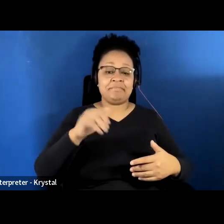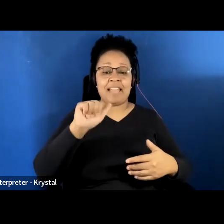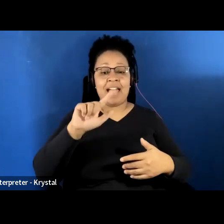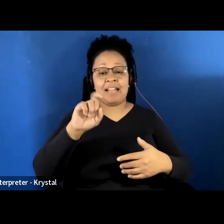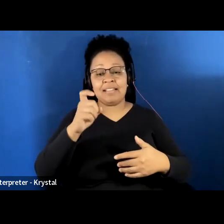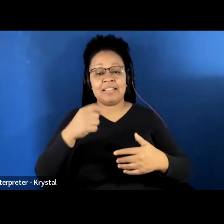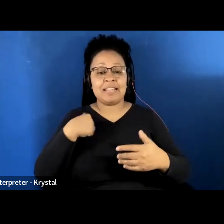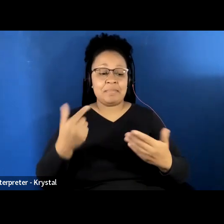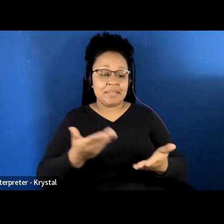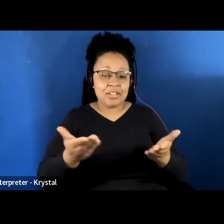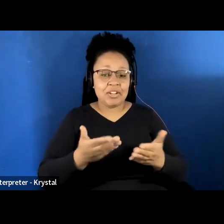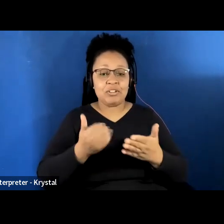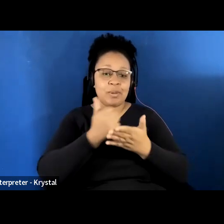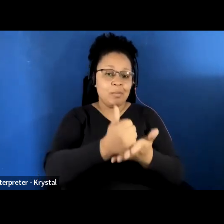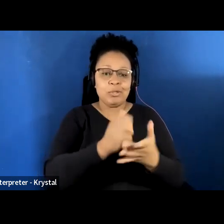connect you to whatever.